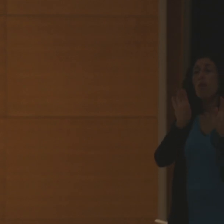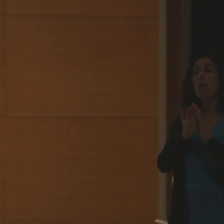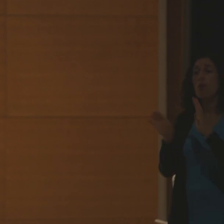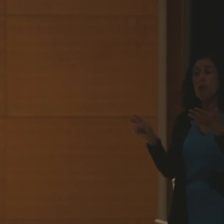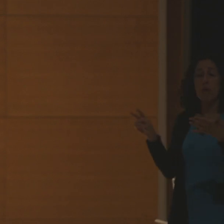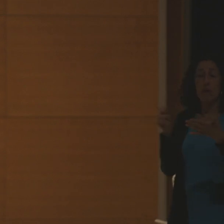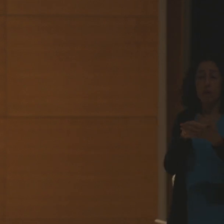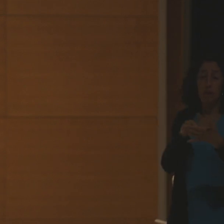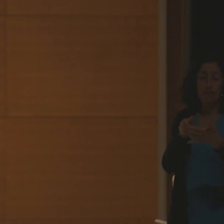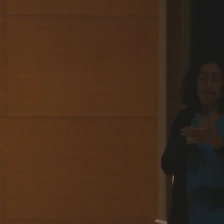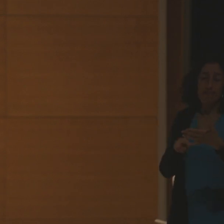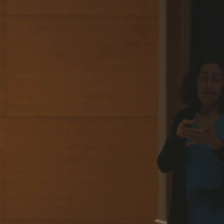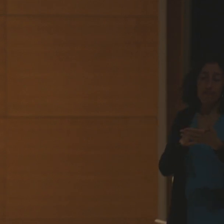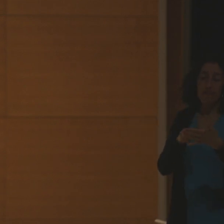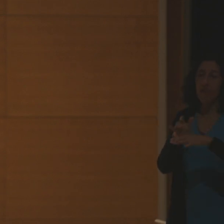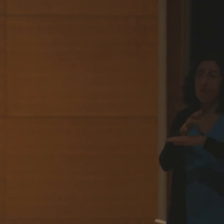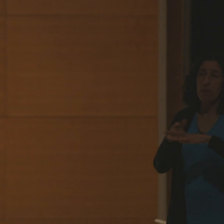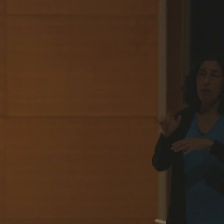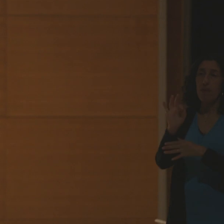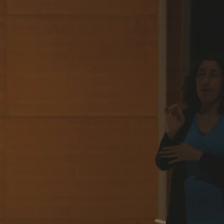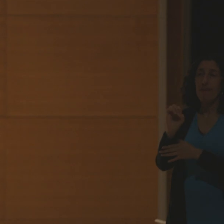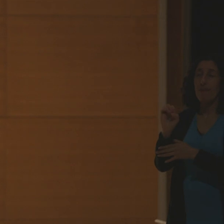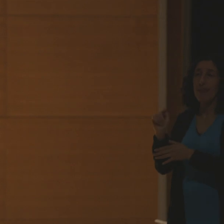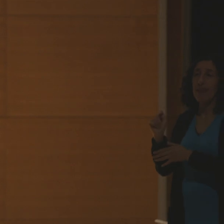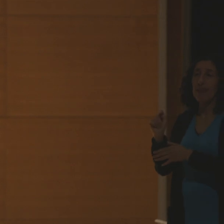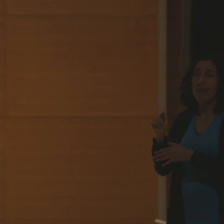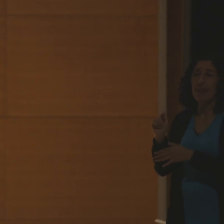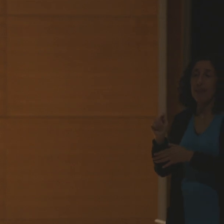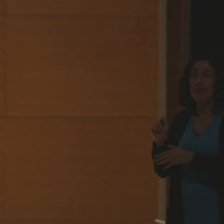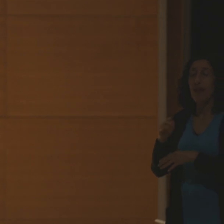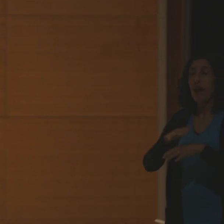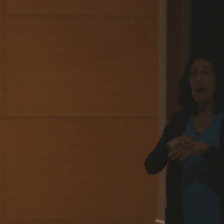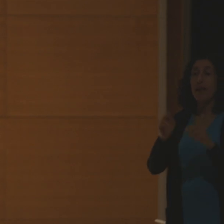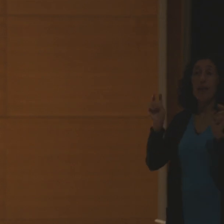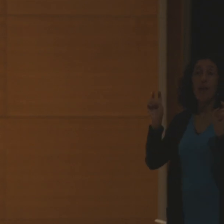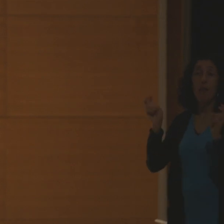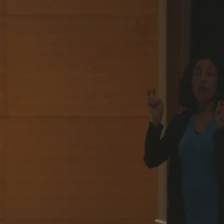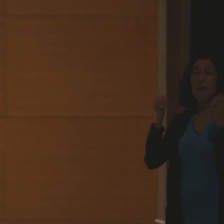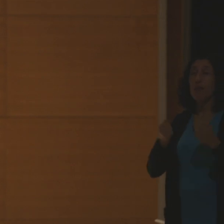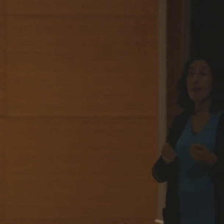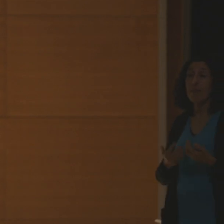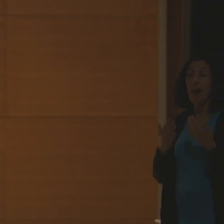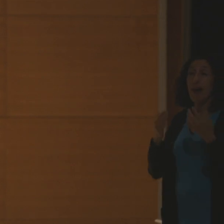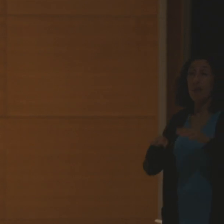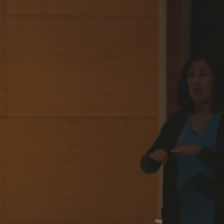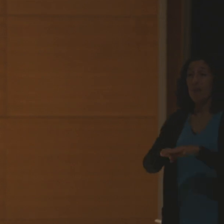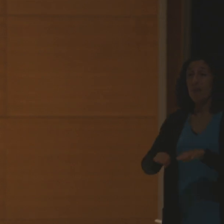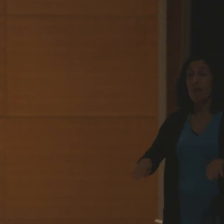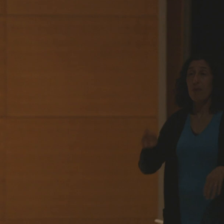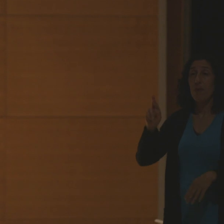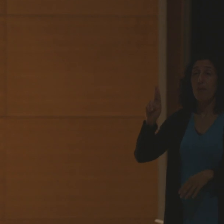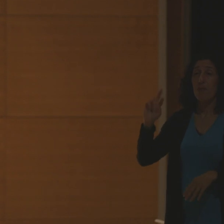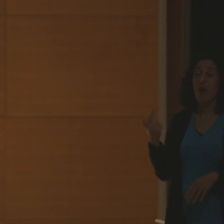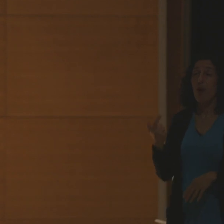feet. She's standing on a, quote, Native-inspired rug, probably from a big box store,